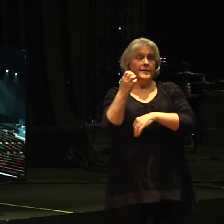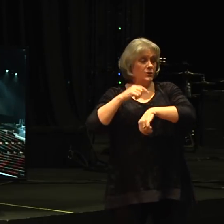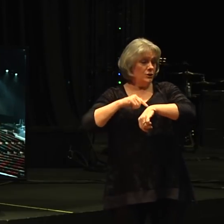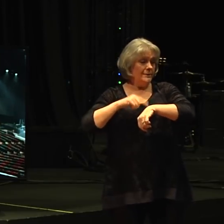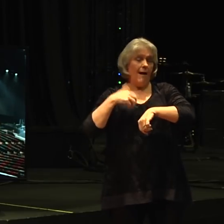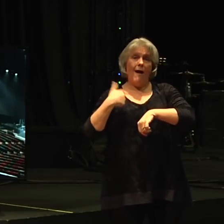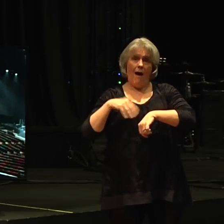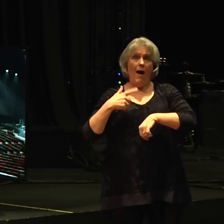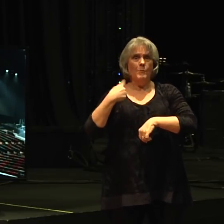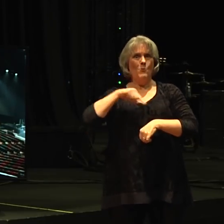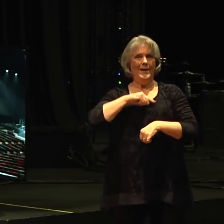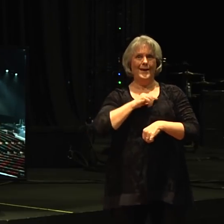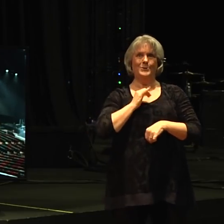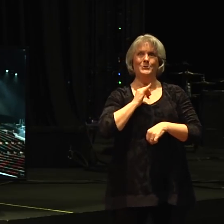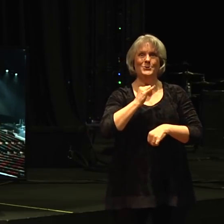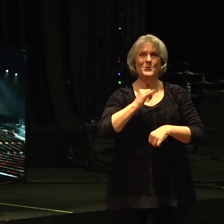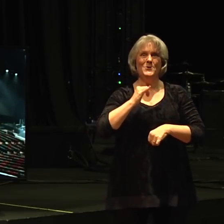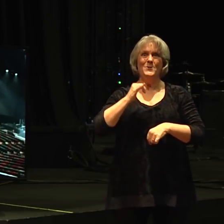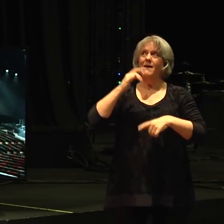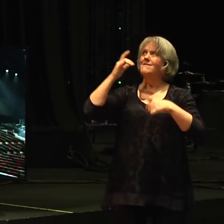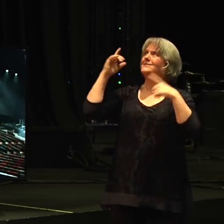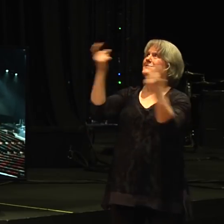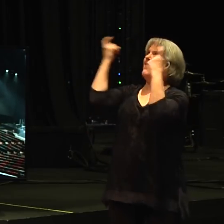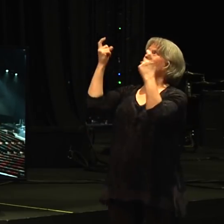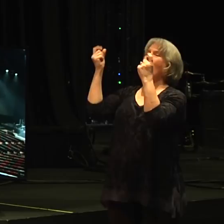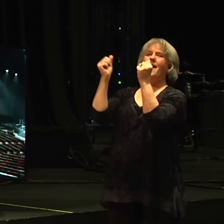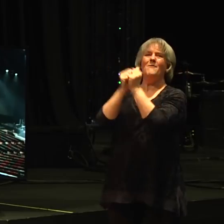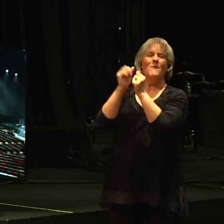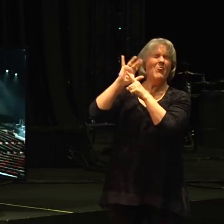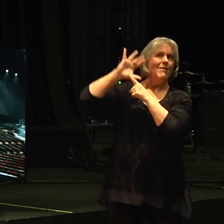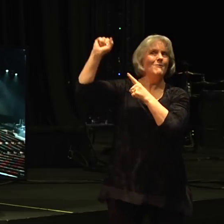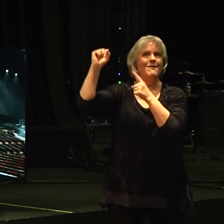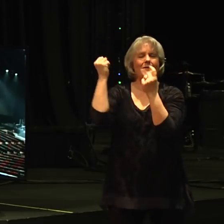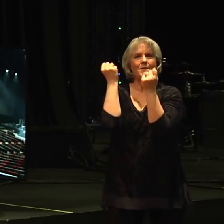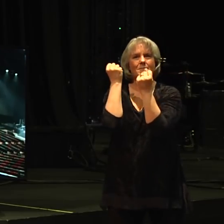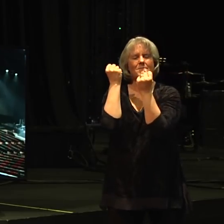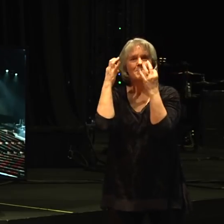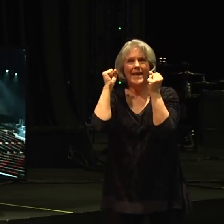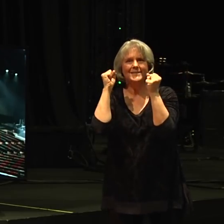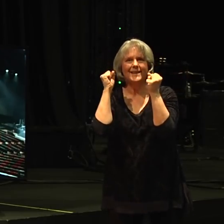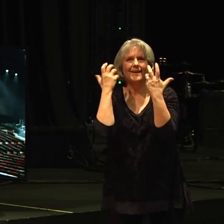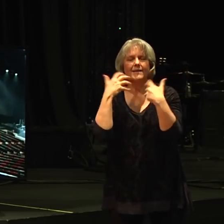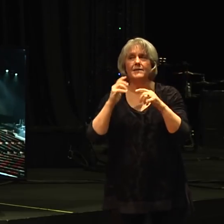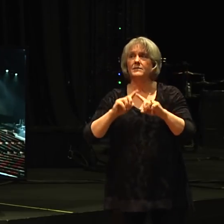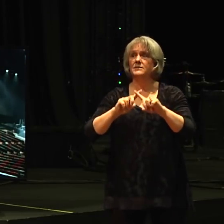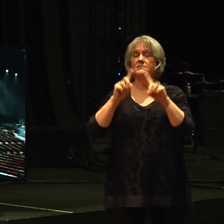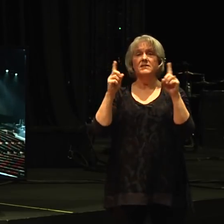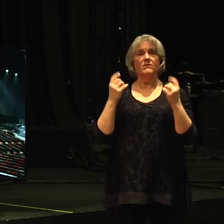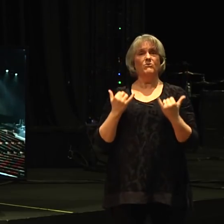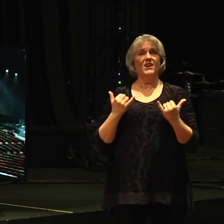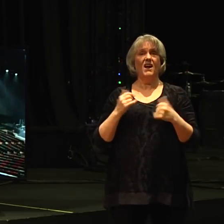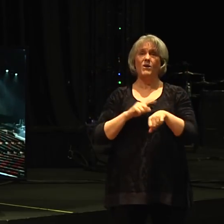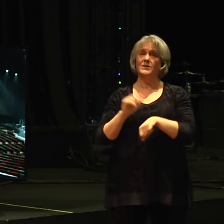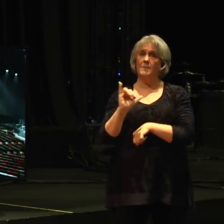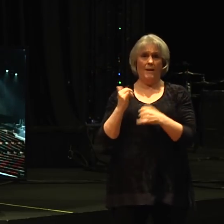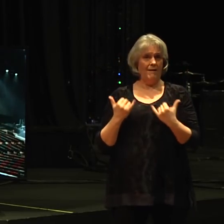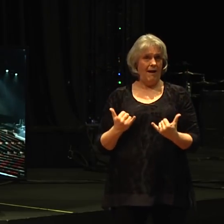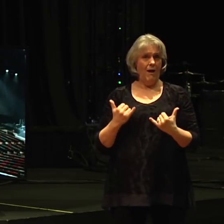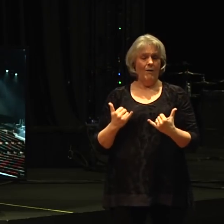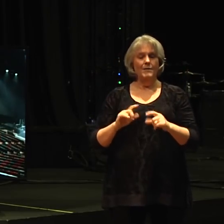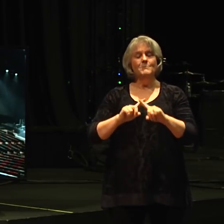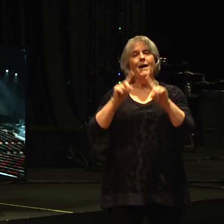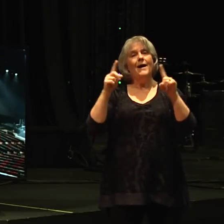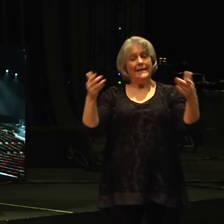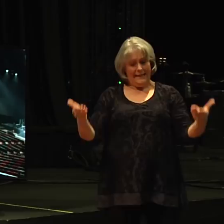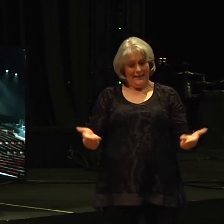the top. That's our way of celebrating him. But things are just different now, right? Times like these. But here